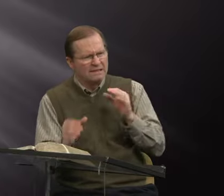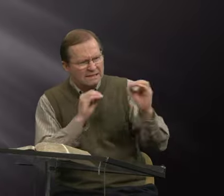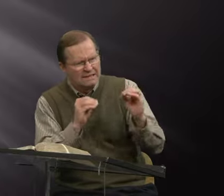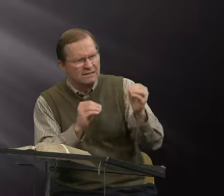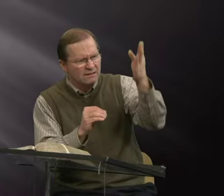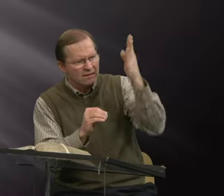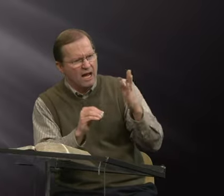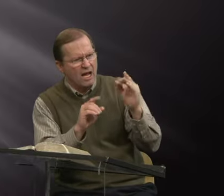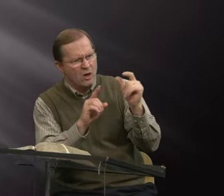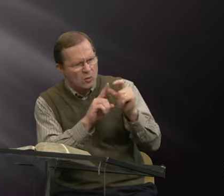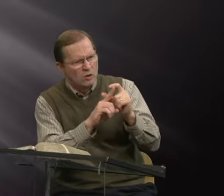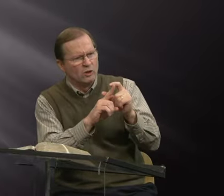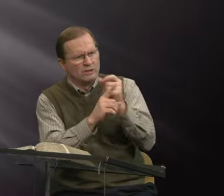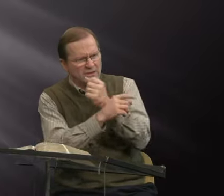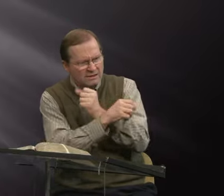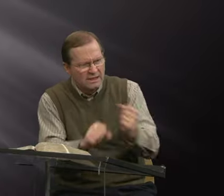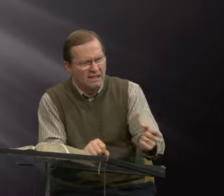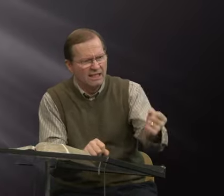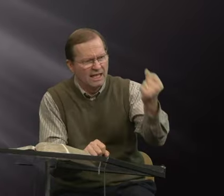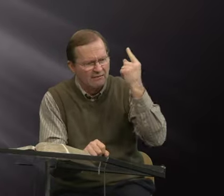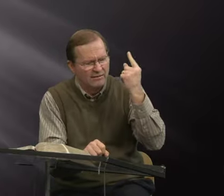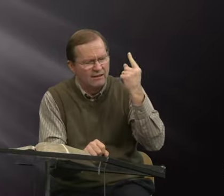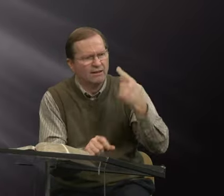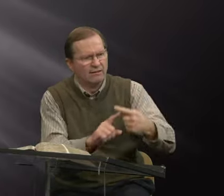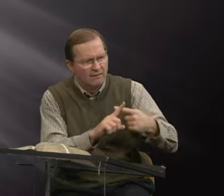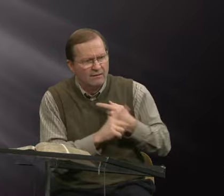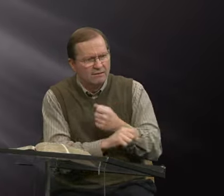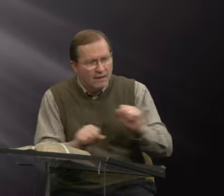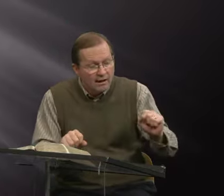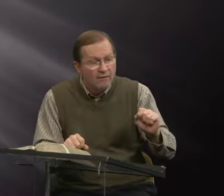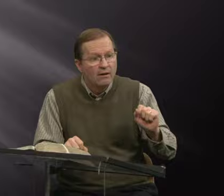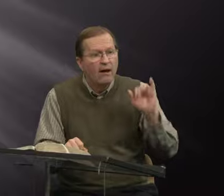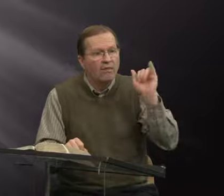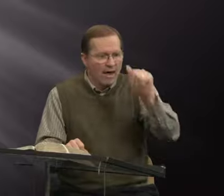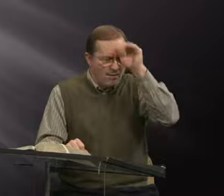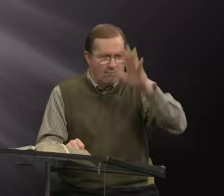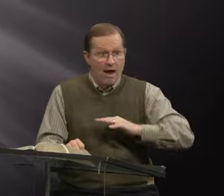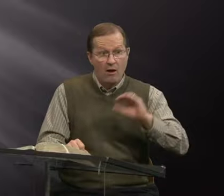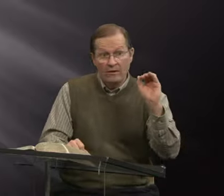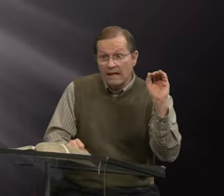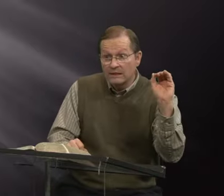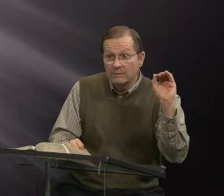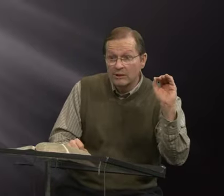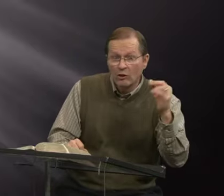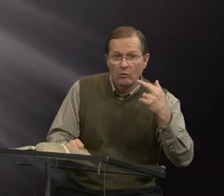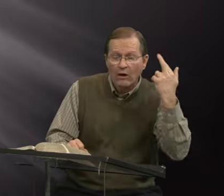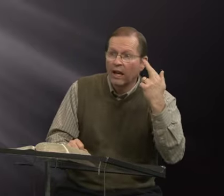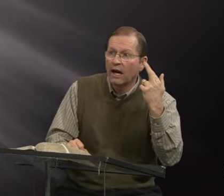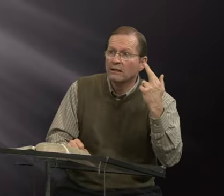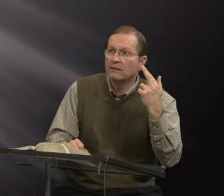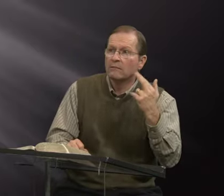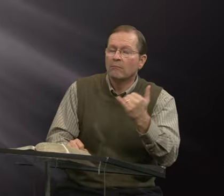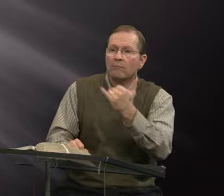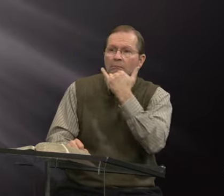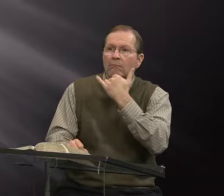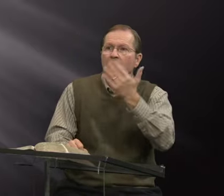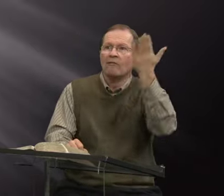there in prison, and as Paul explains to him the truth of Jesus Christ, Onesimus